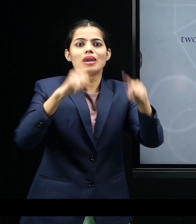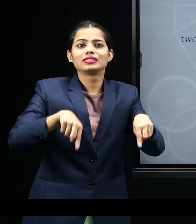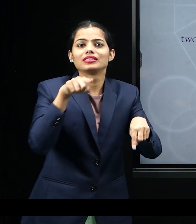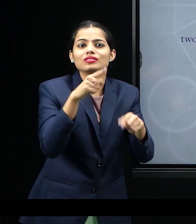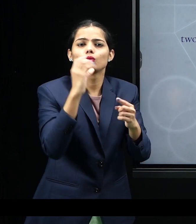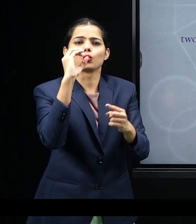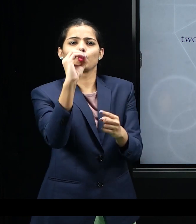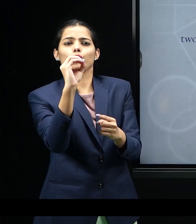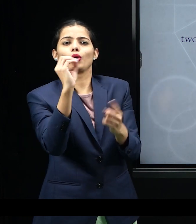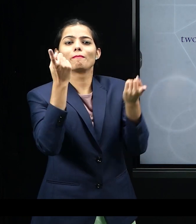0.